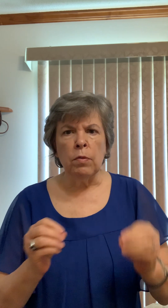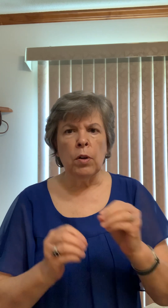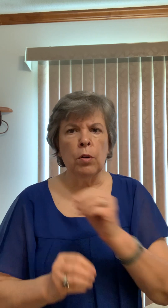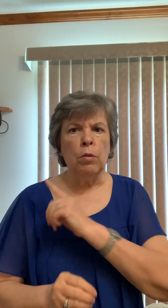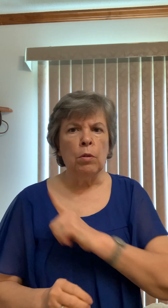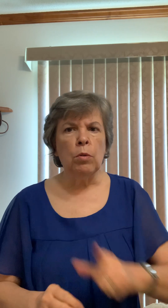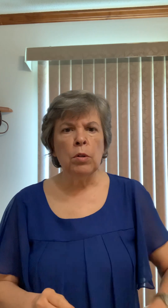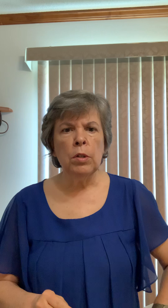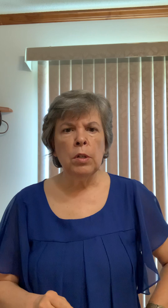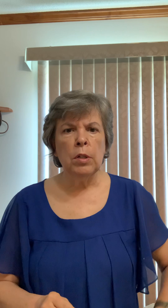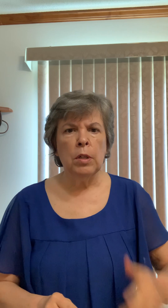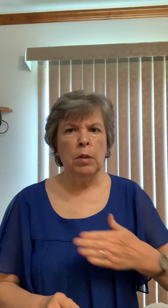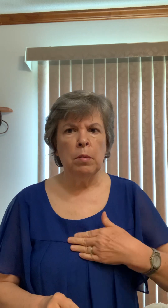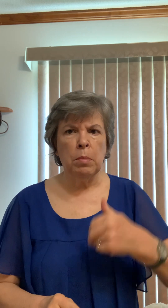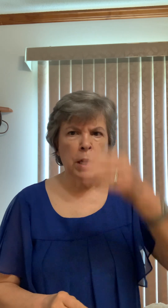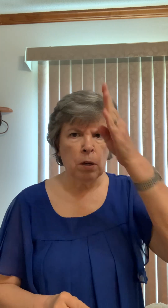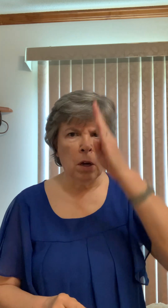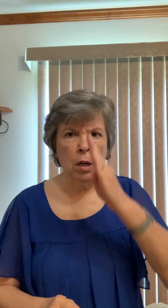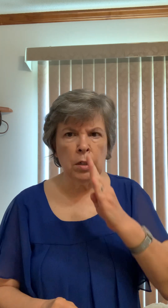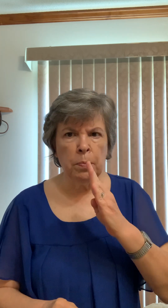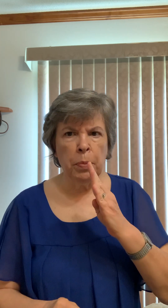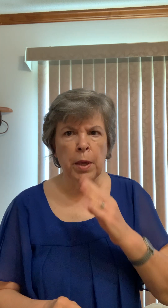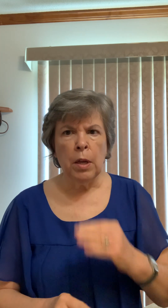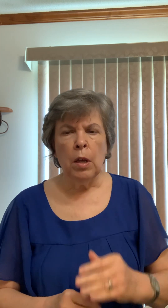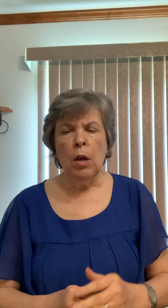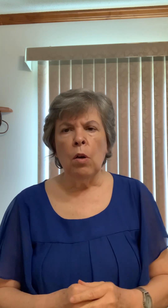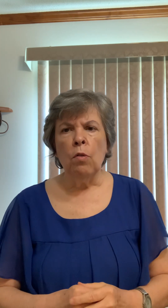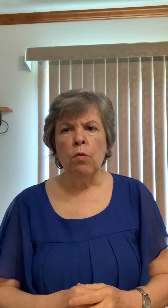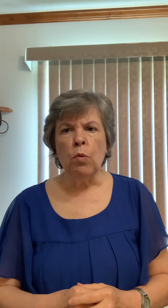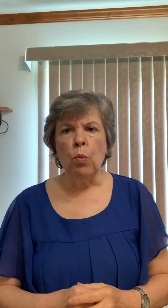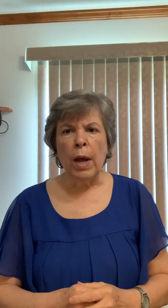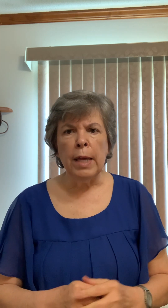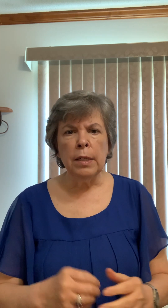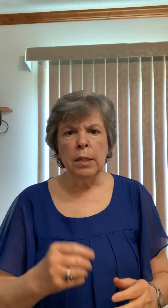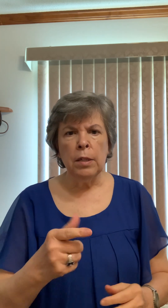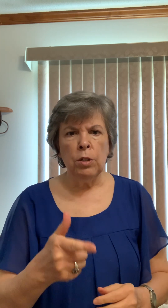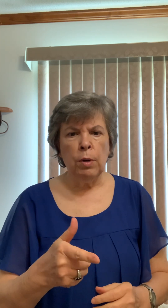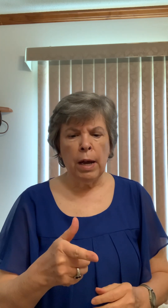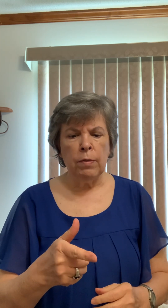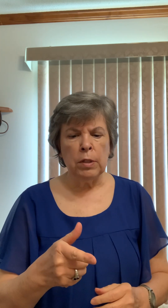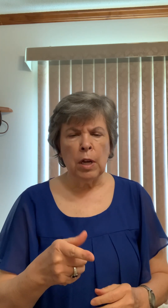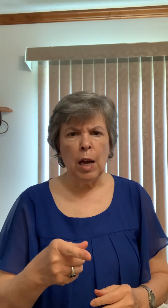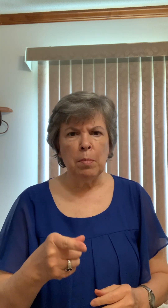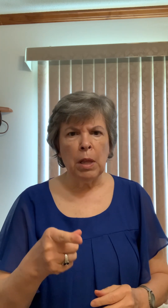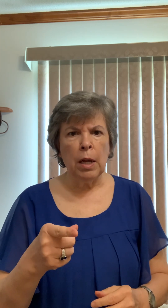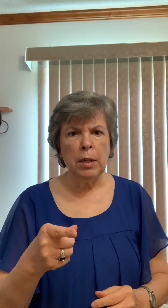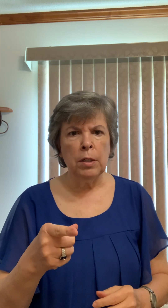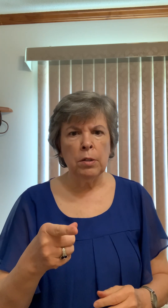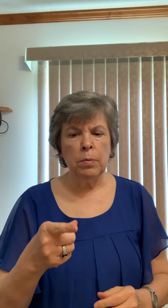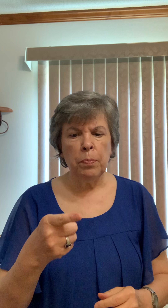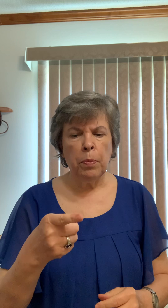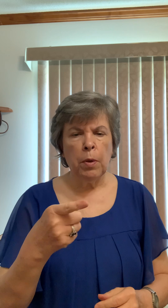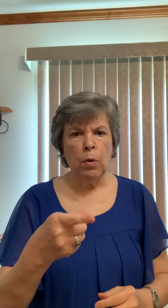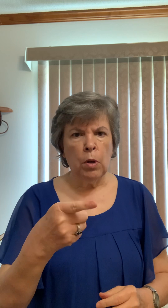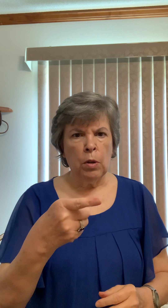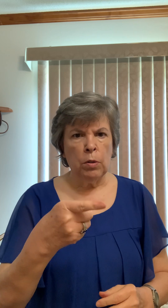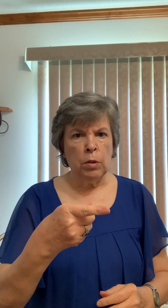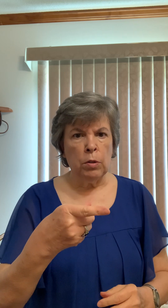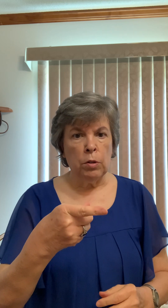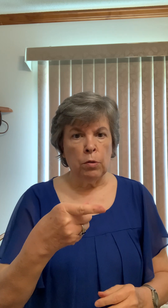O Lord, my God. For when you have a timeline here, your